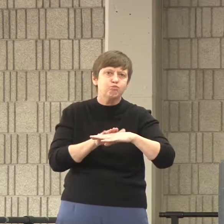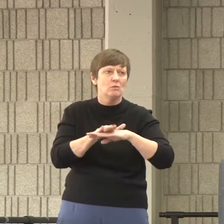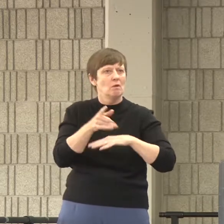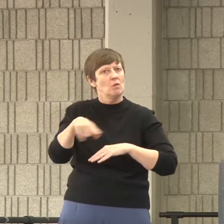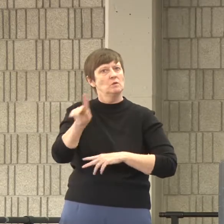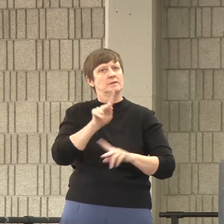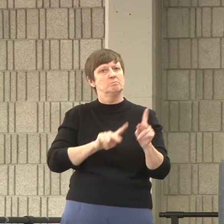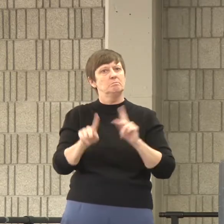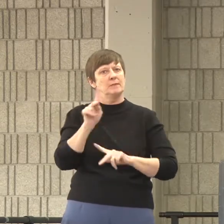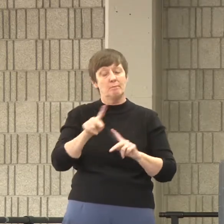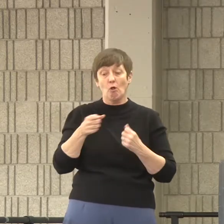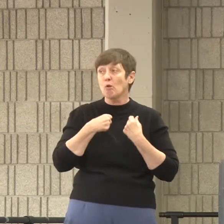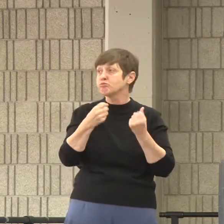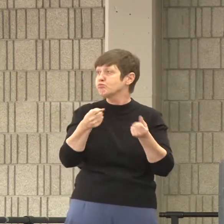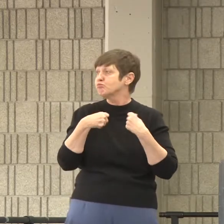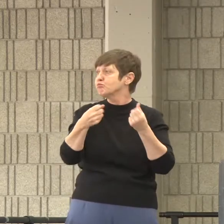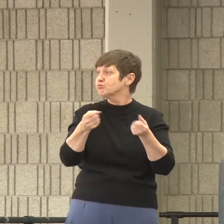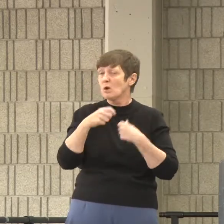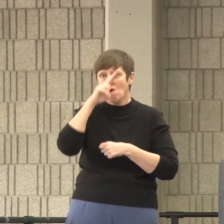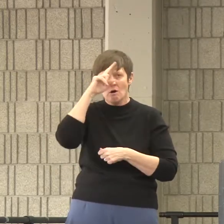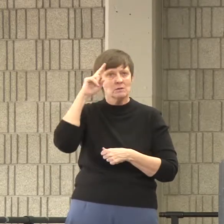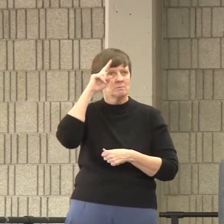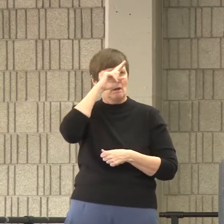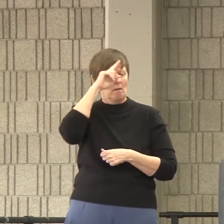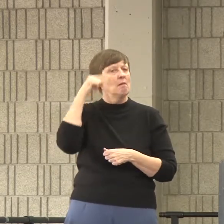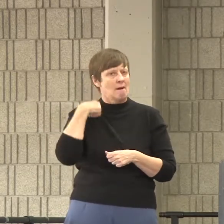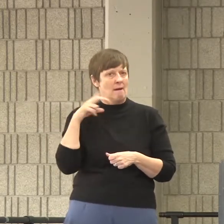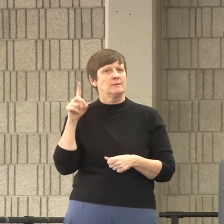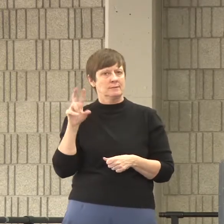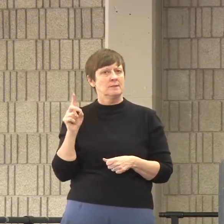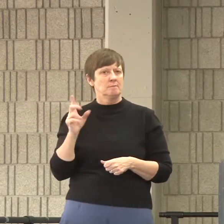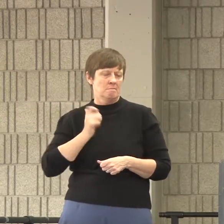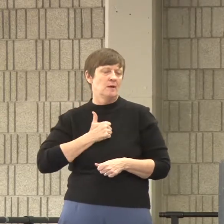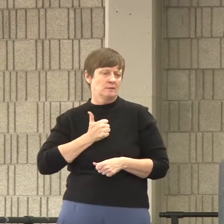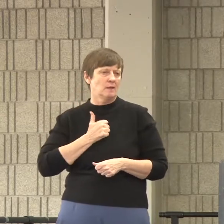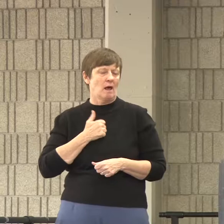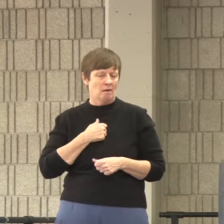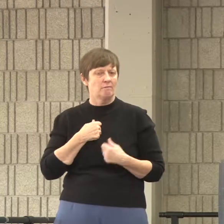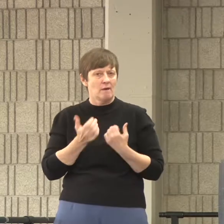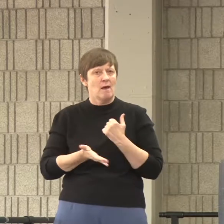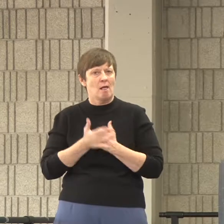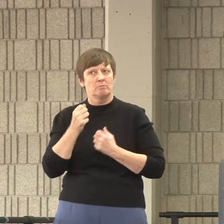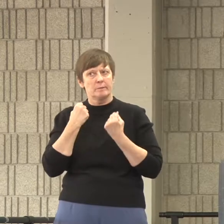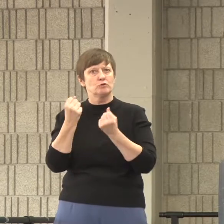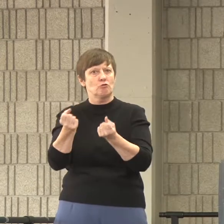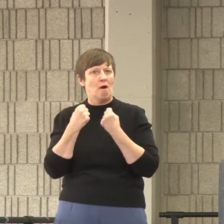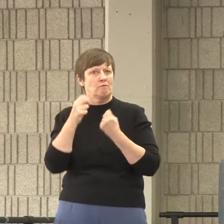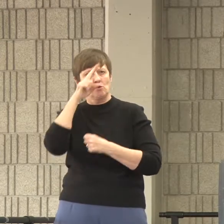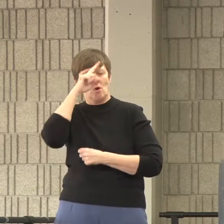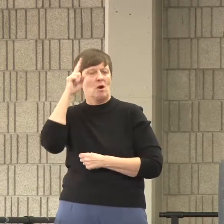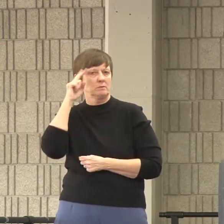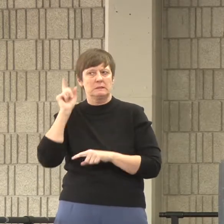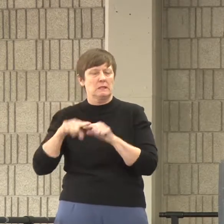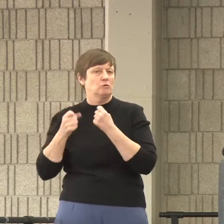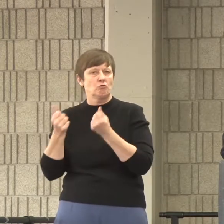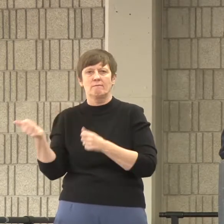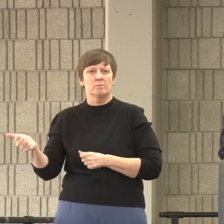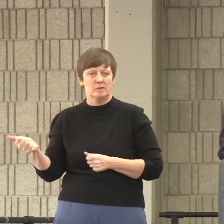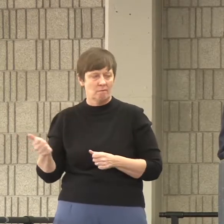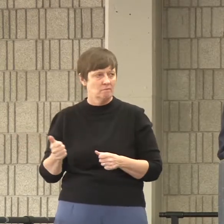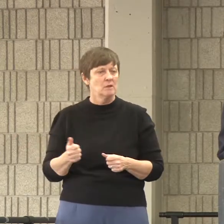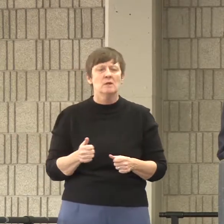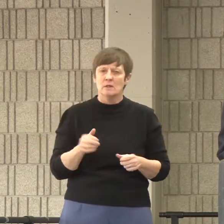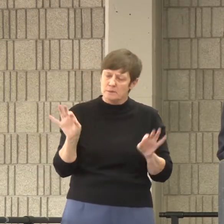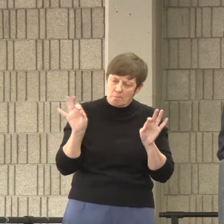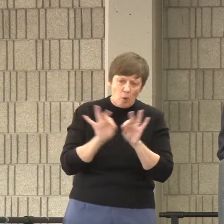back and forth to the hospital, as I had the opportunity to do. But it's important, and it's powerful when we